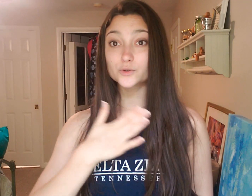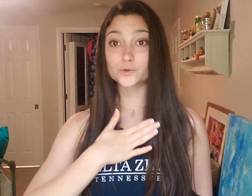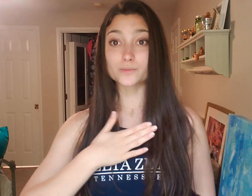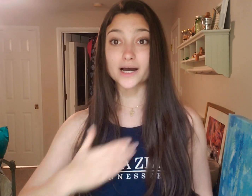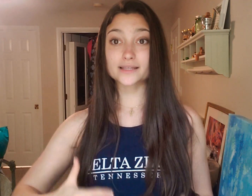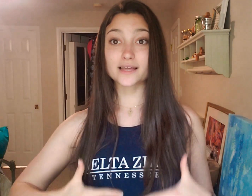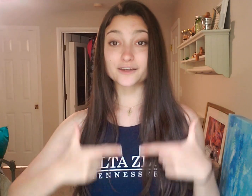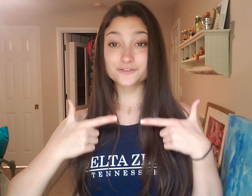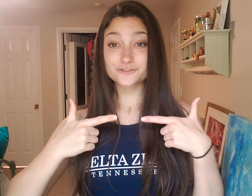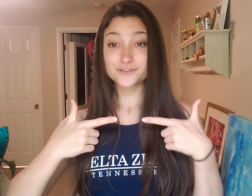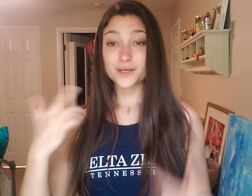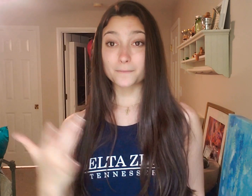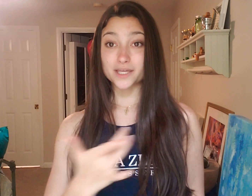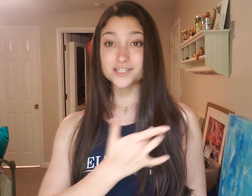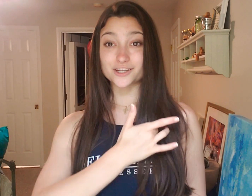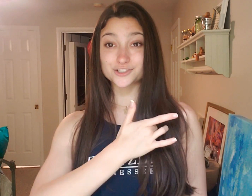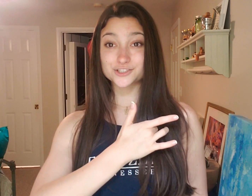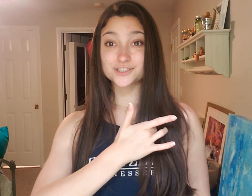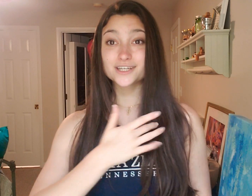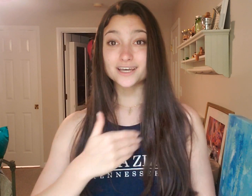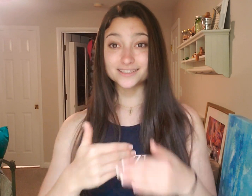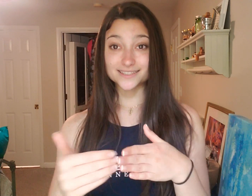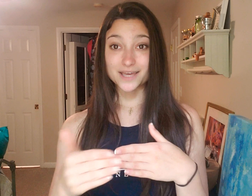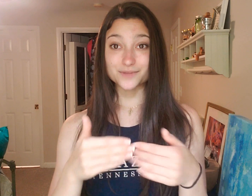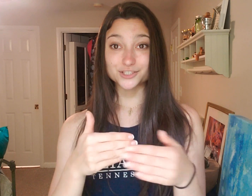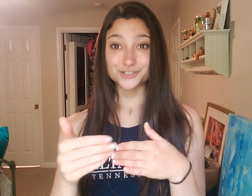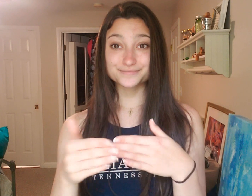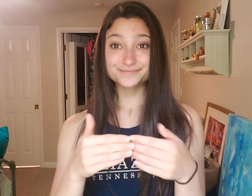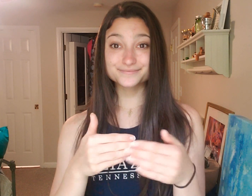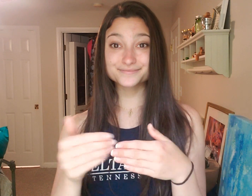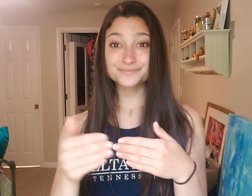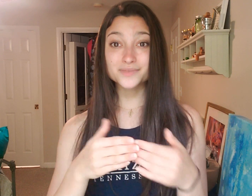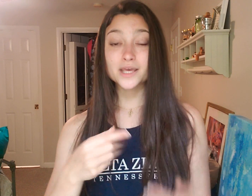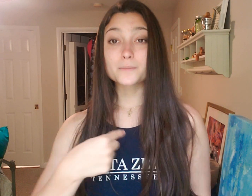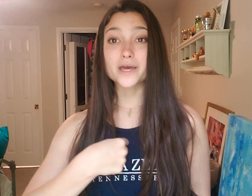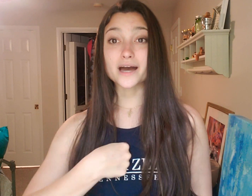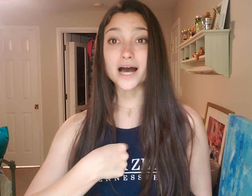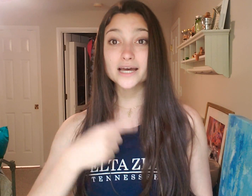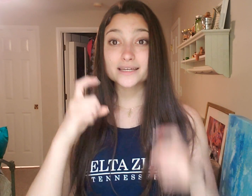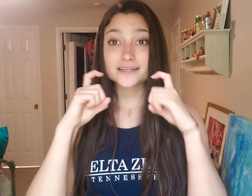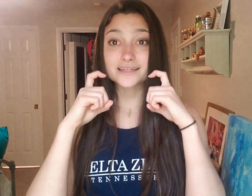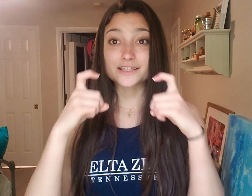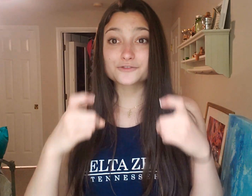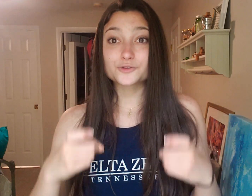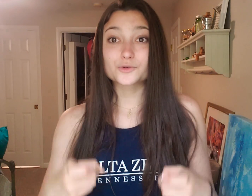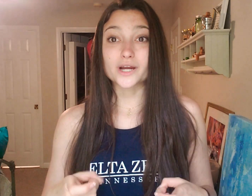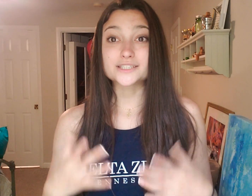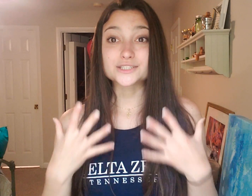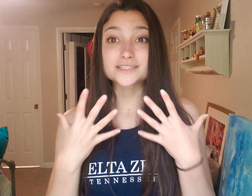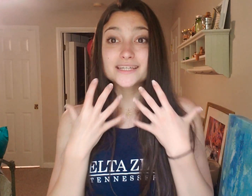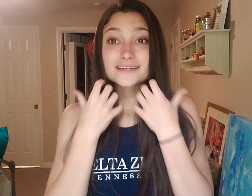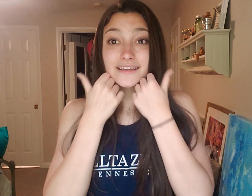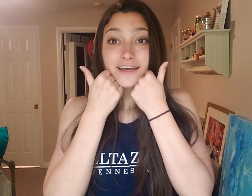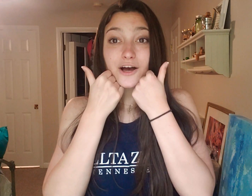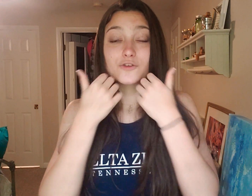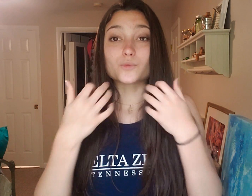whom my life may touch in slight measure, may I give graciously of